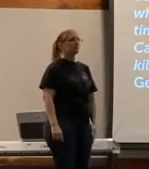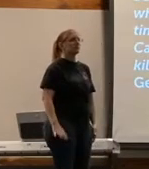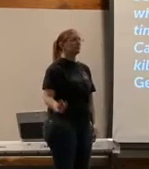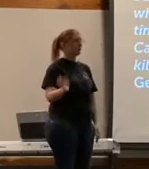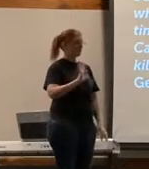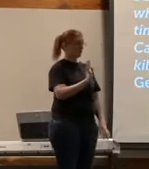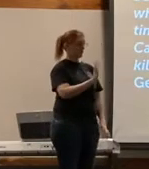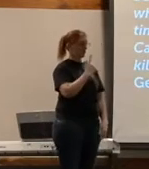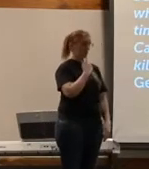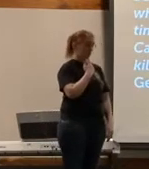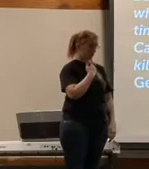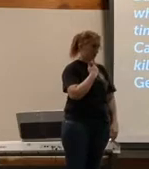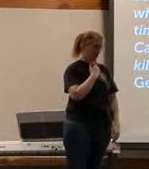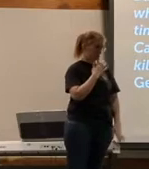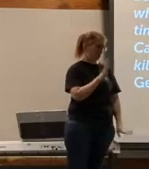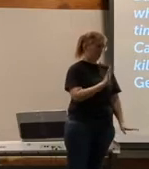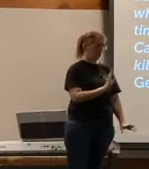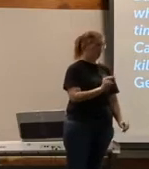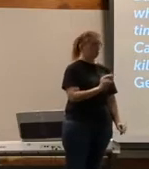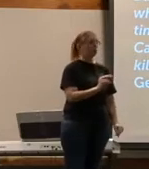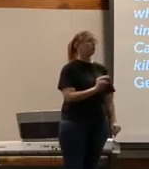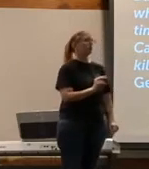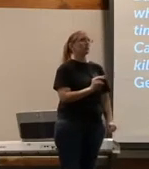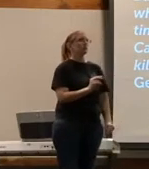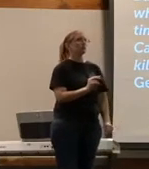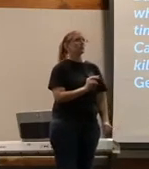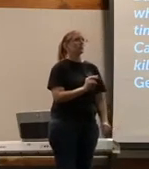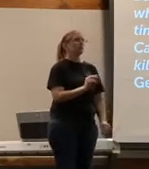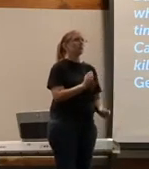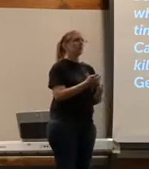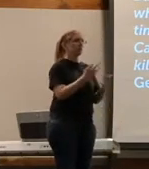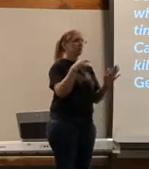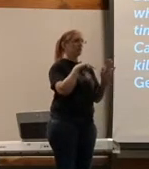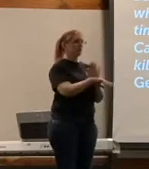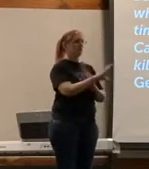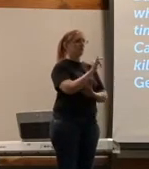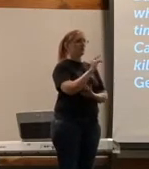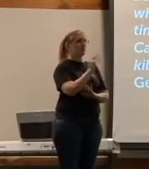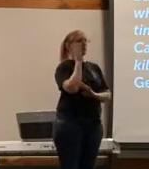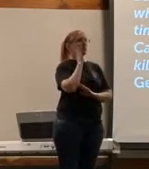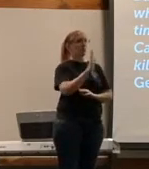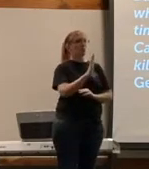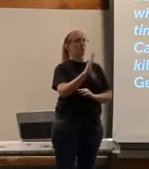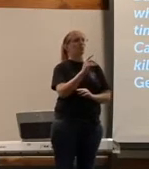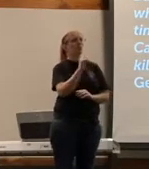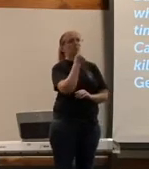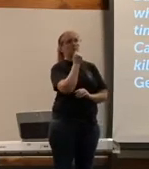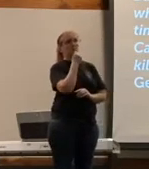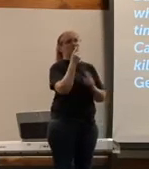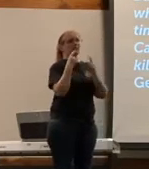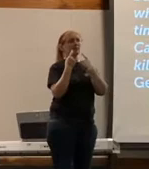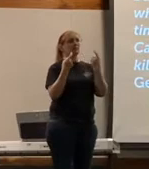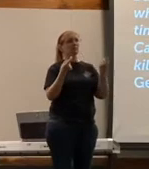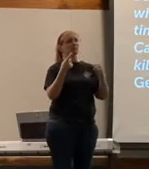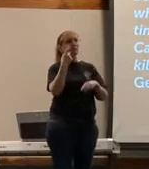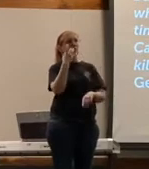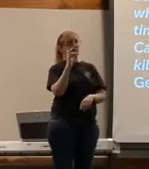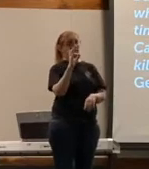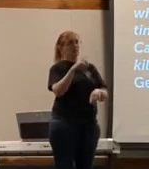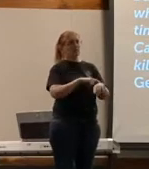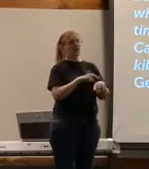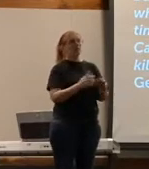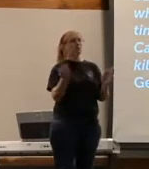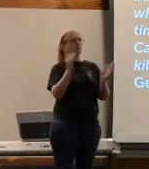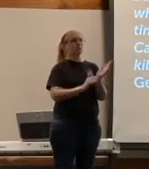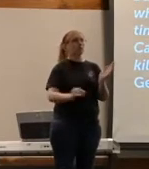But the Lord said to him, not so. Anyone who kills Cain will suffer vengeance 7 times over.